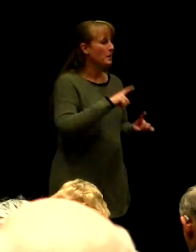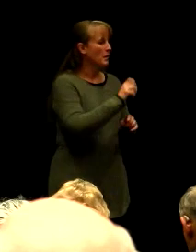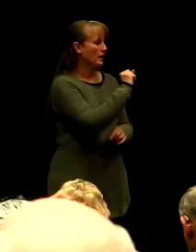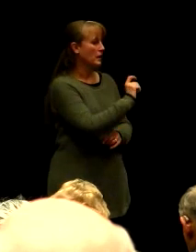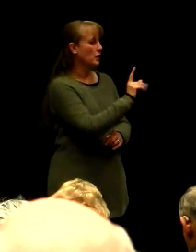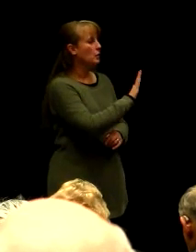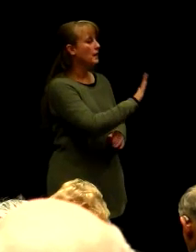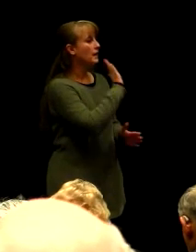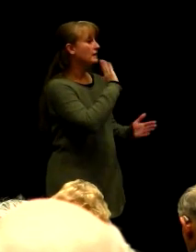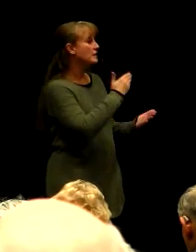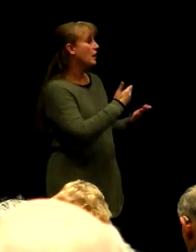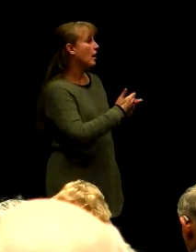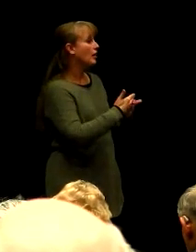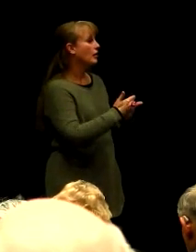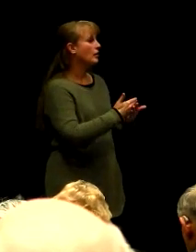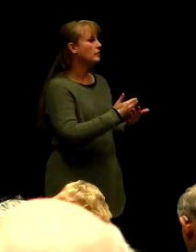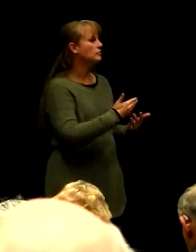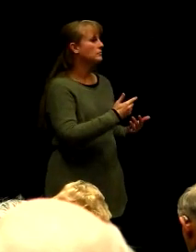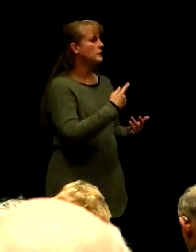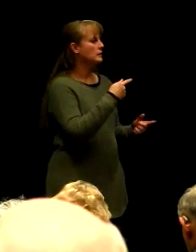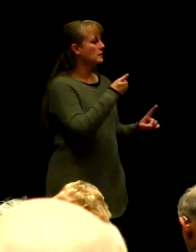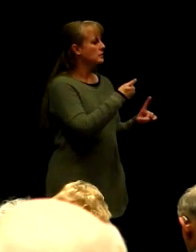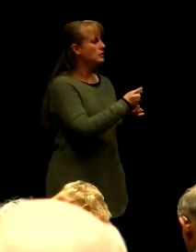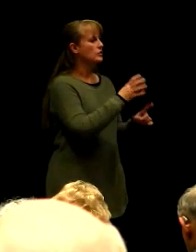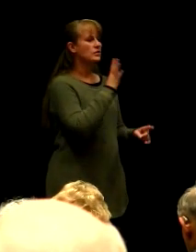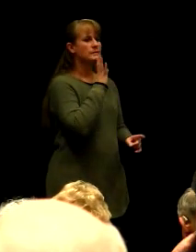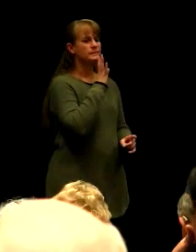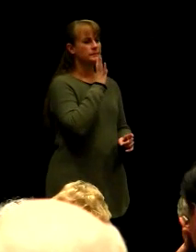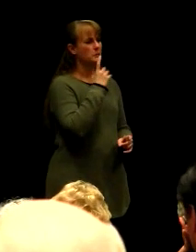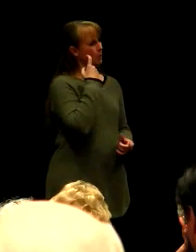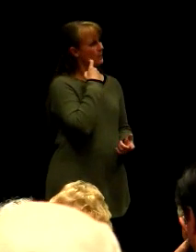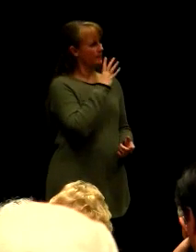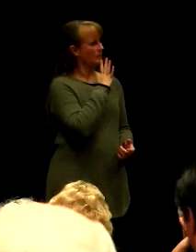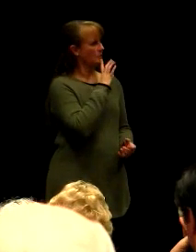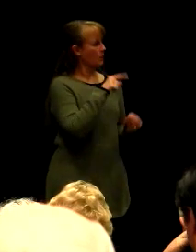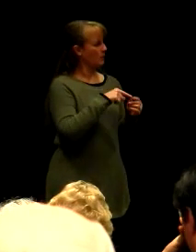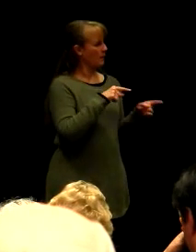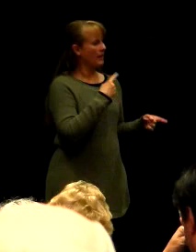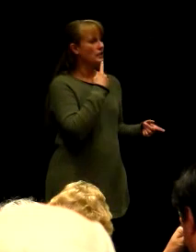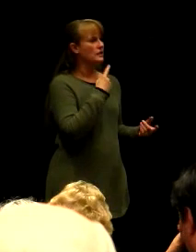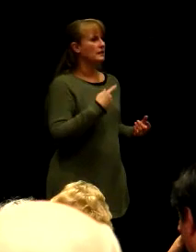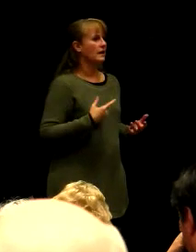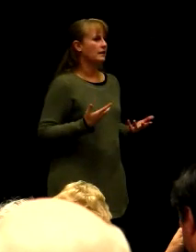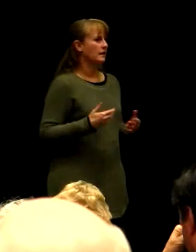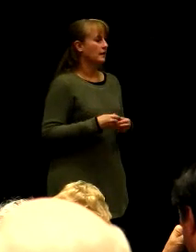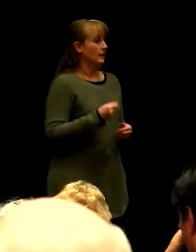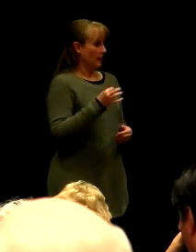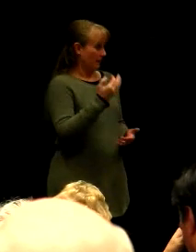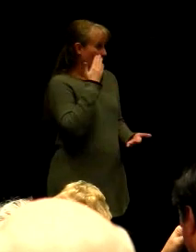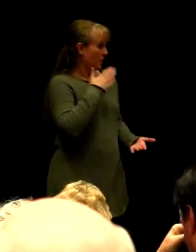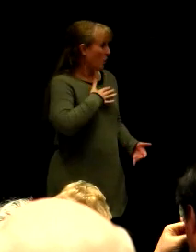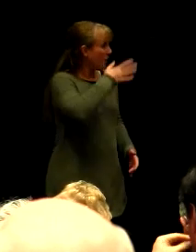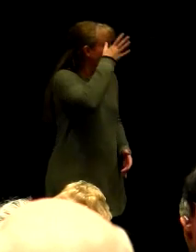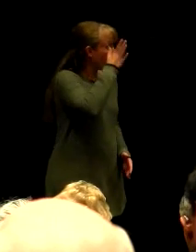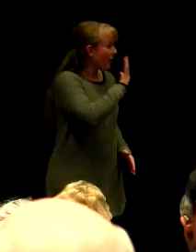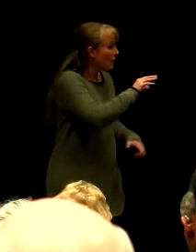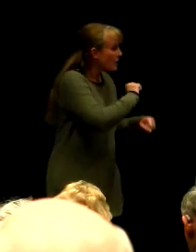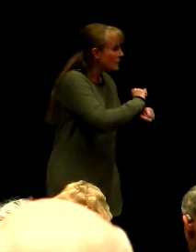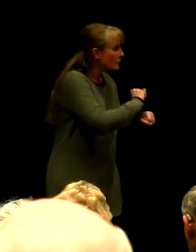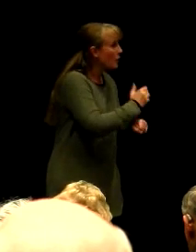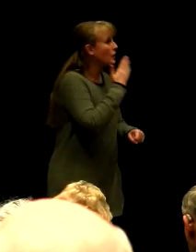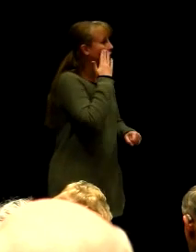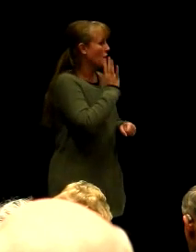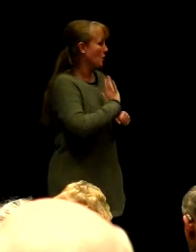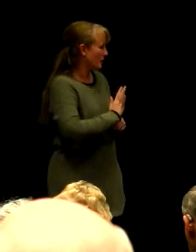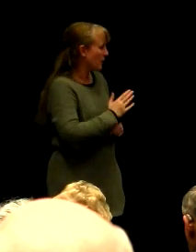Kubrick's daughter spoke up about this not too long ago, and she said If you know my father's work, you know